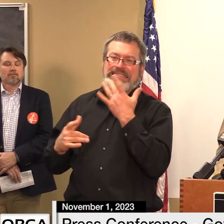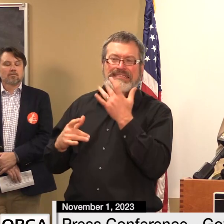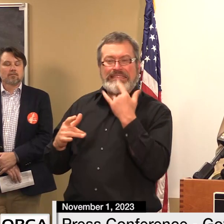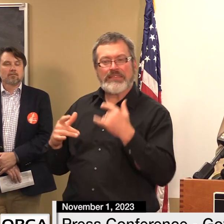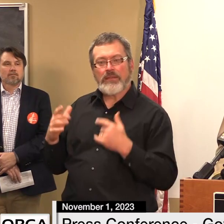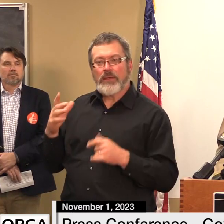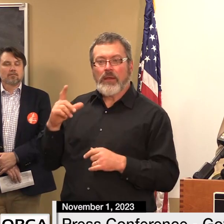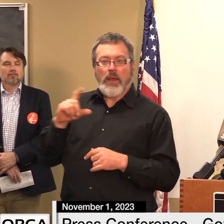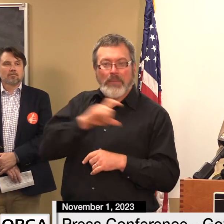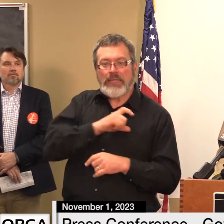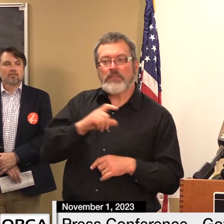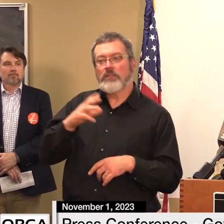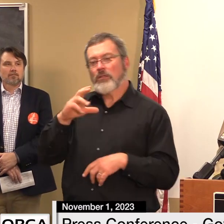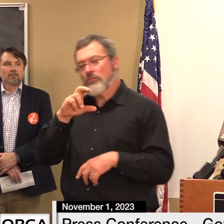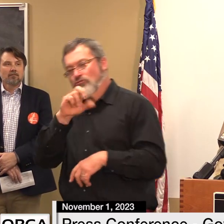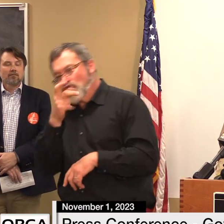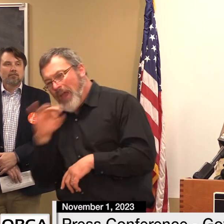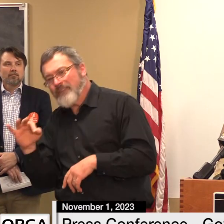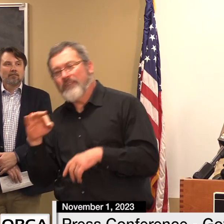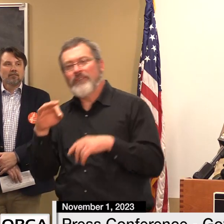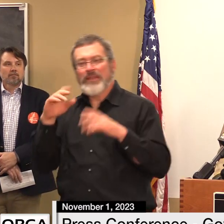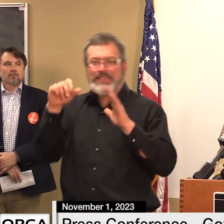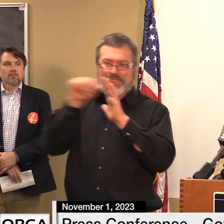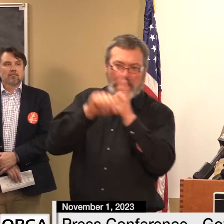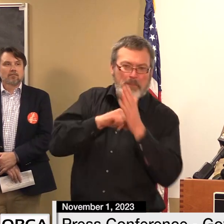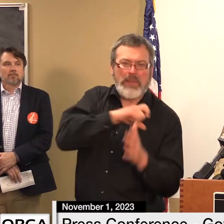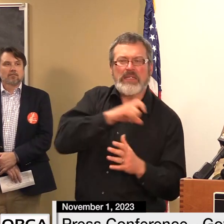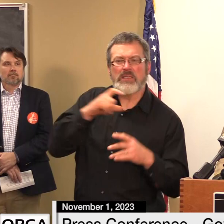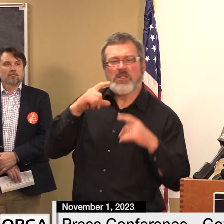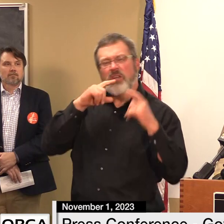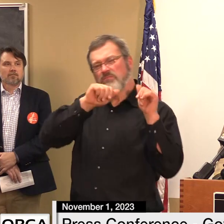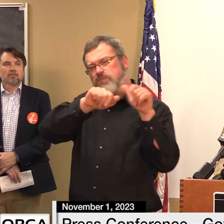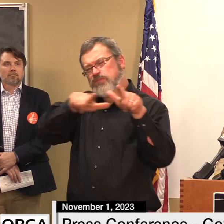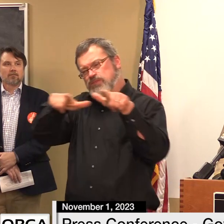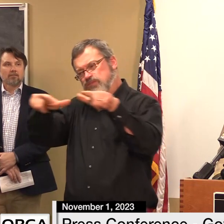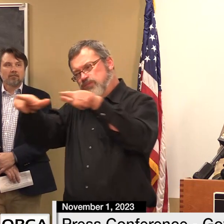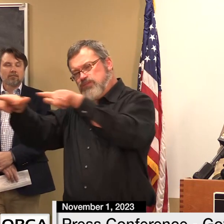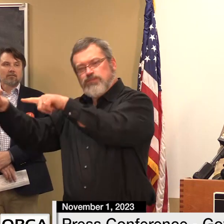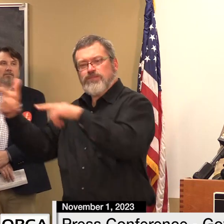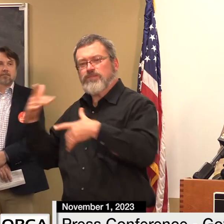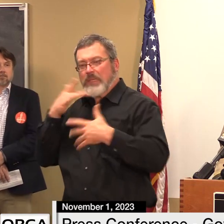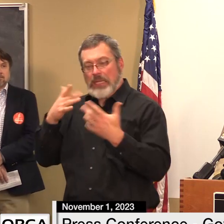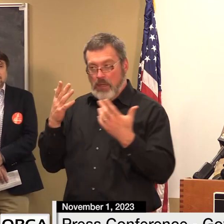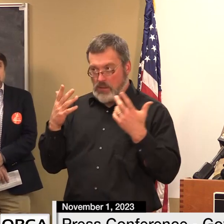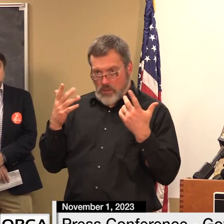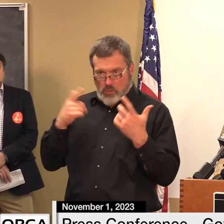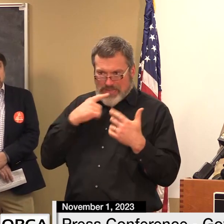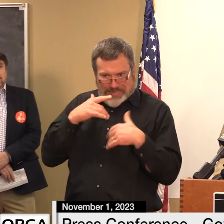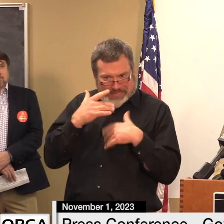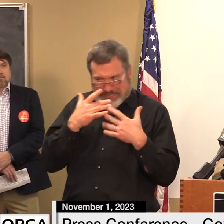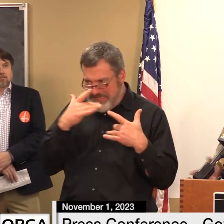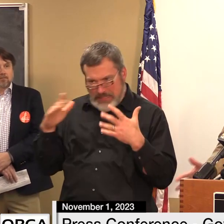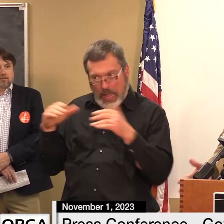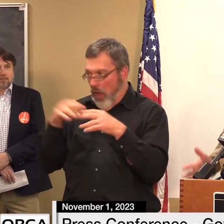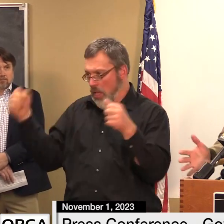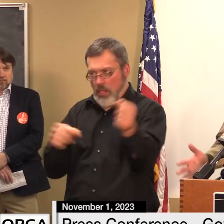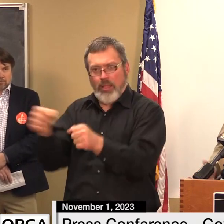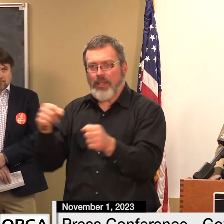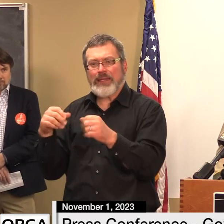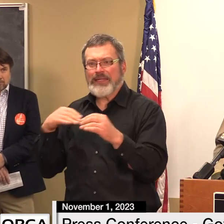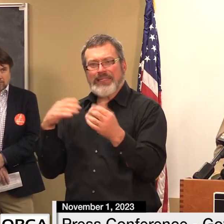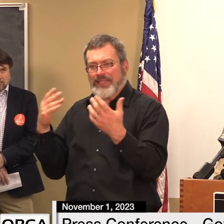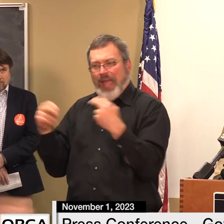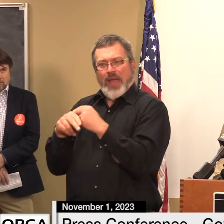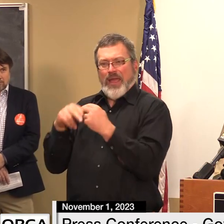sheriff, so they don't have the resources either to patrol the interstate. It is primarily our responsibility, given the nature of the